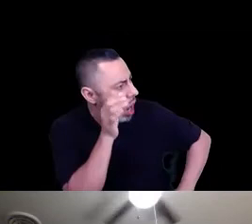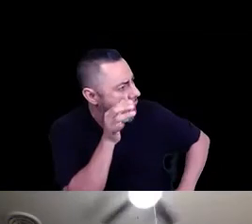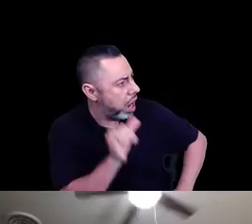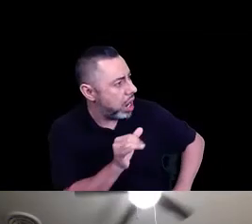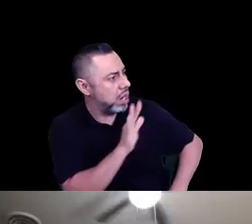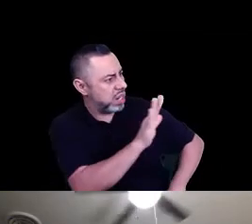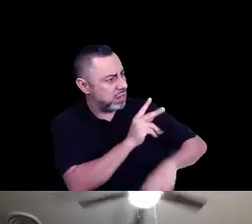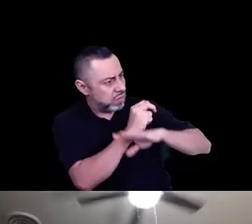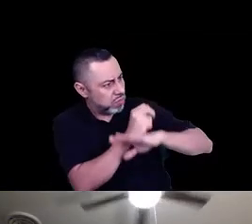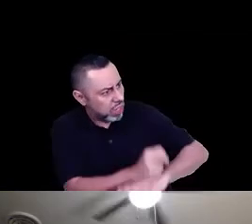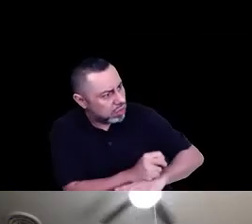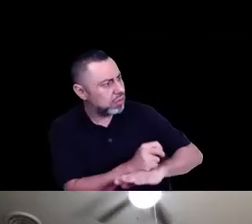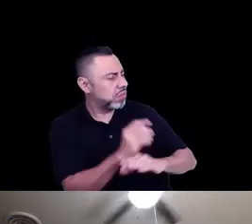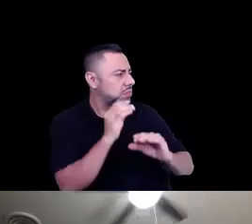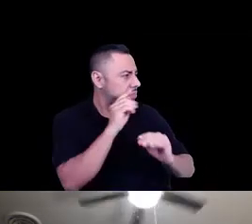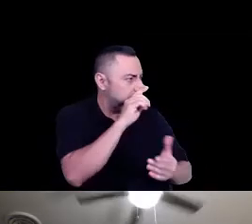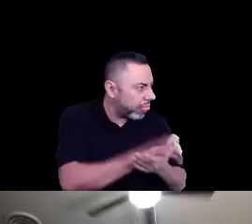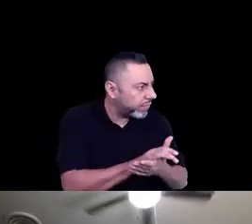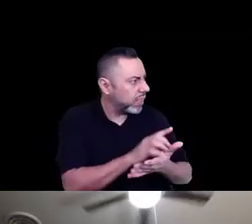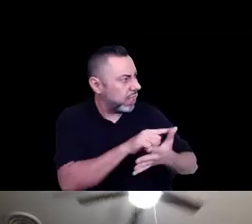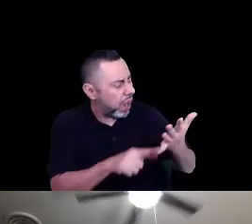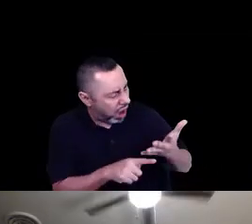ways and teachings. And